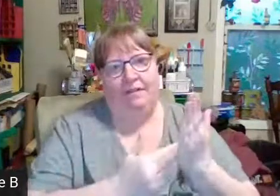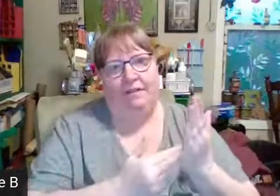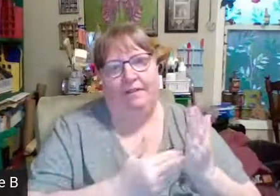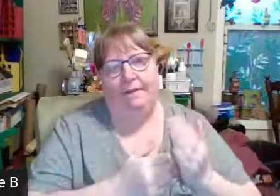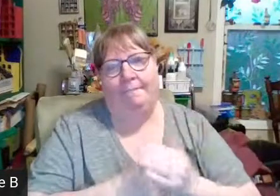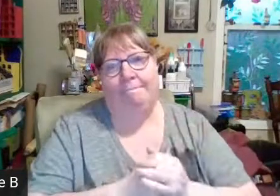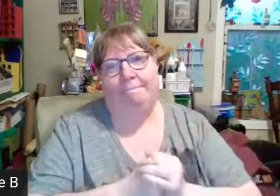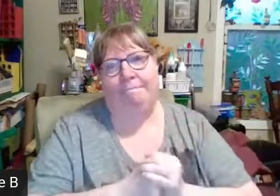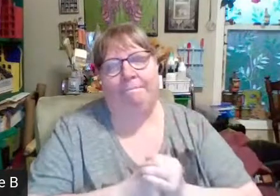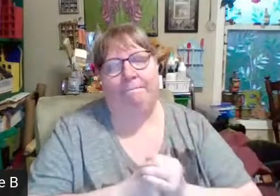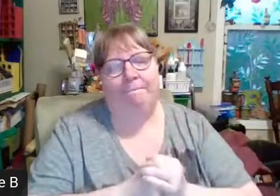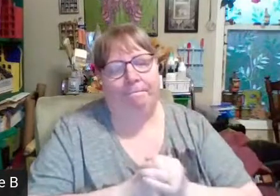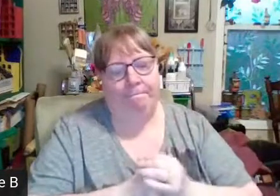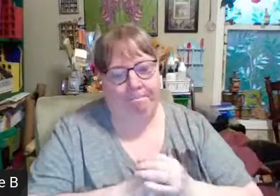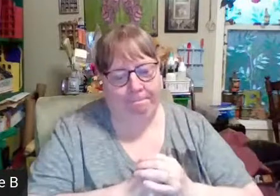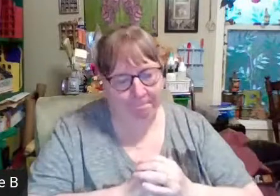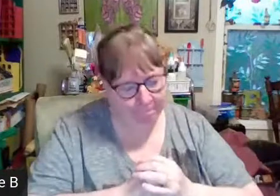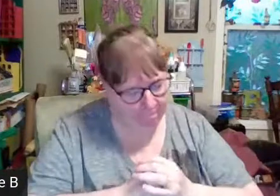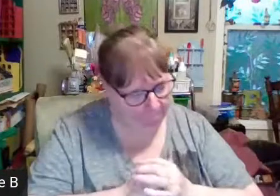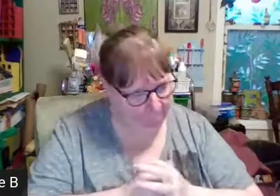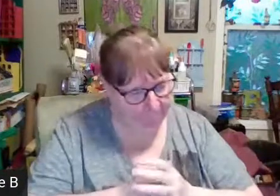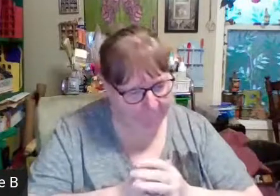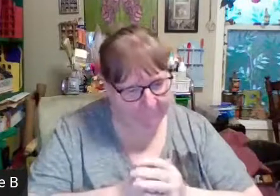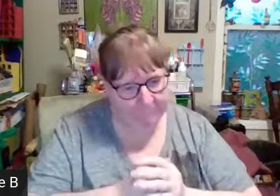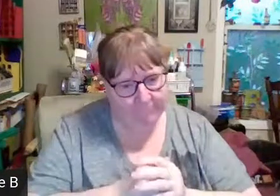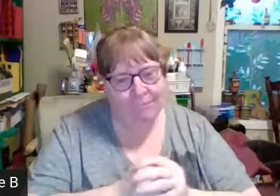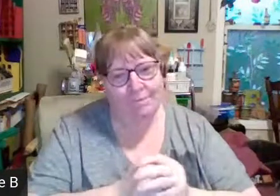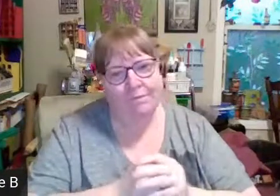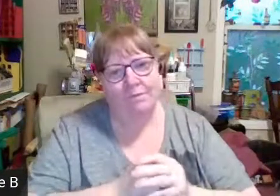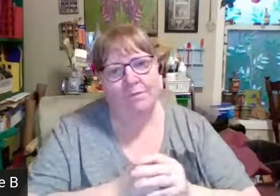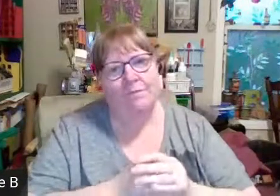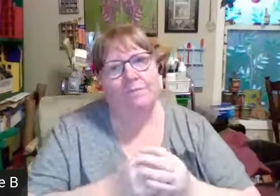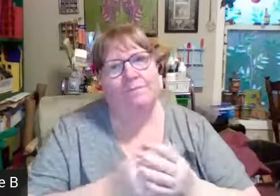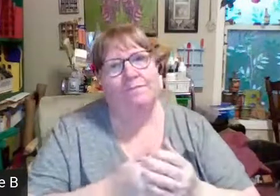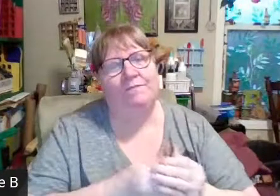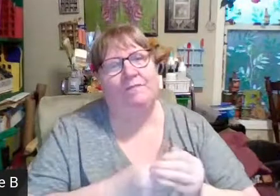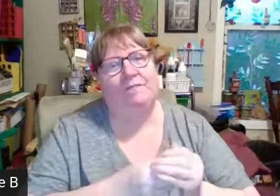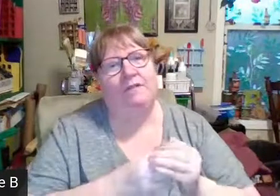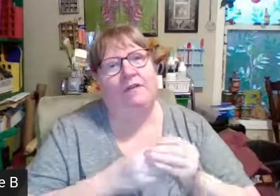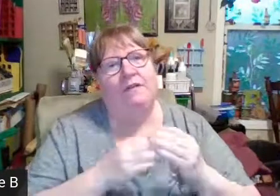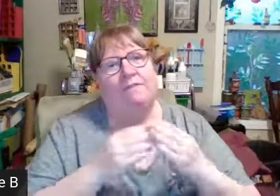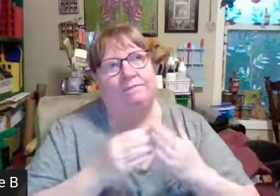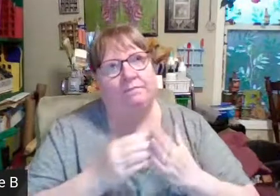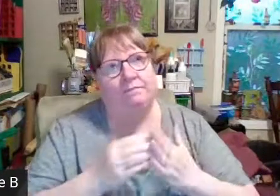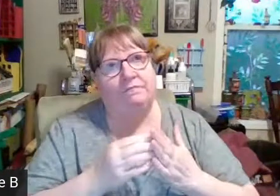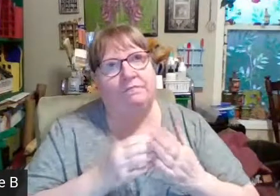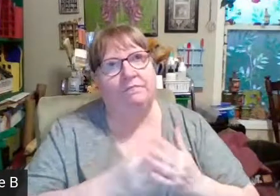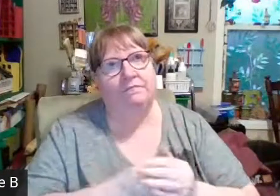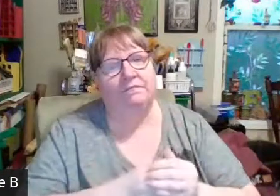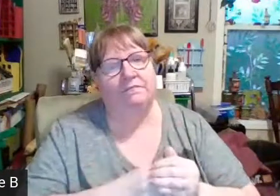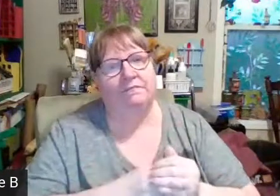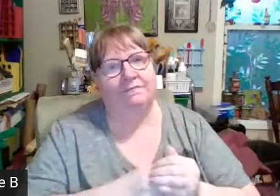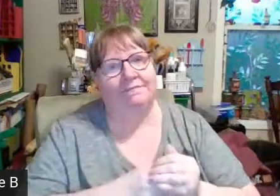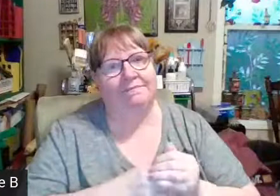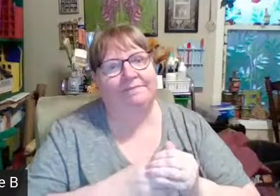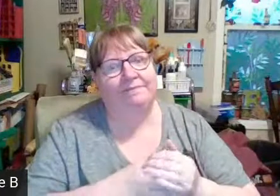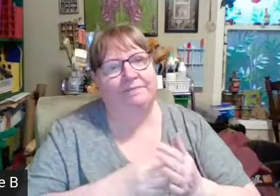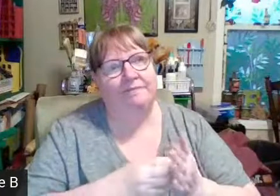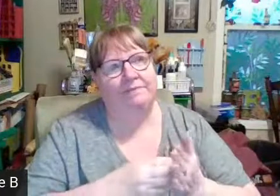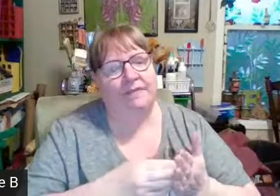interrupt you there for a second, because one of the things that happens sometimes is some months we'll get a barrage of smiles that come across where people want